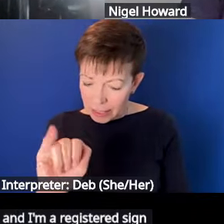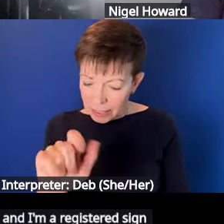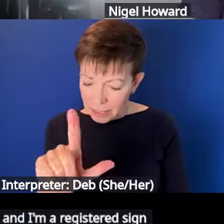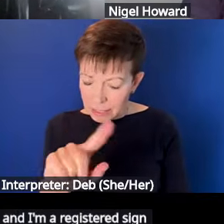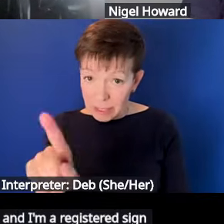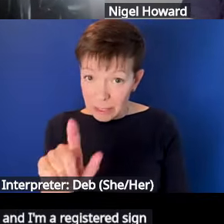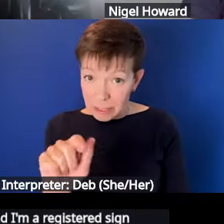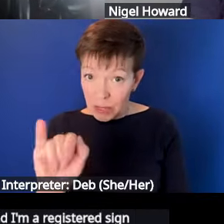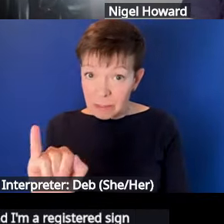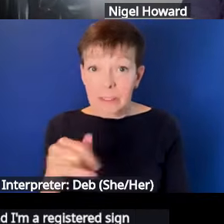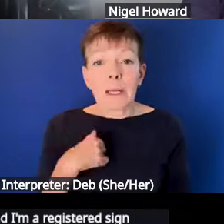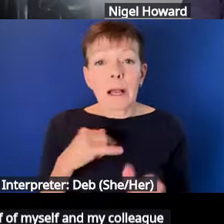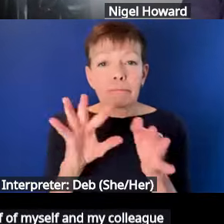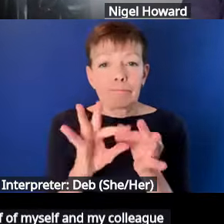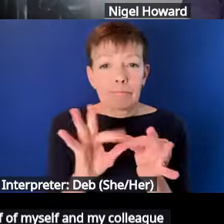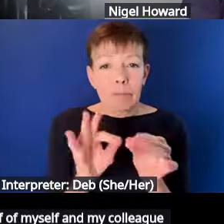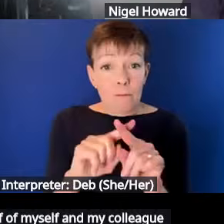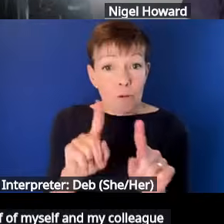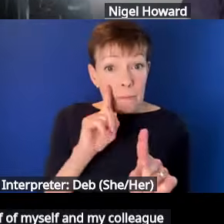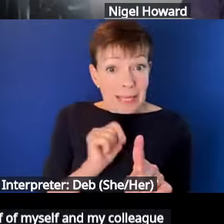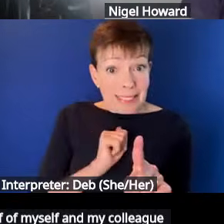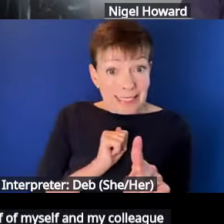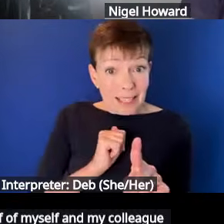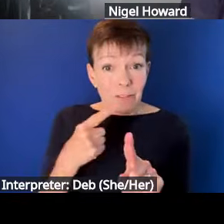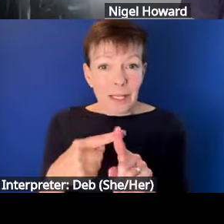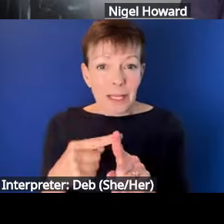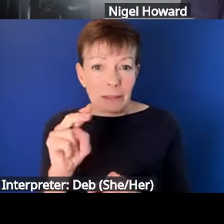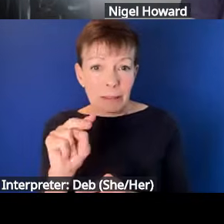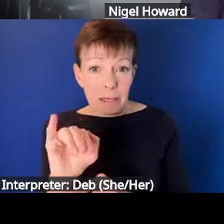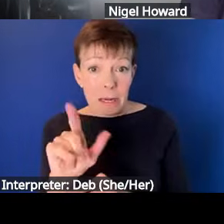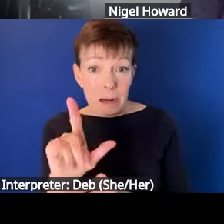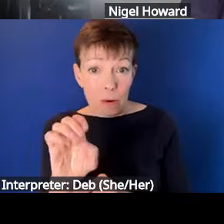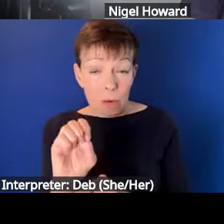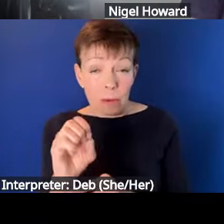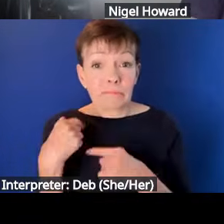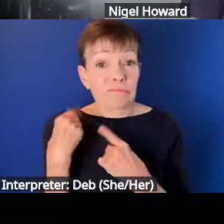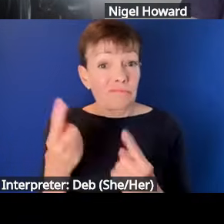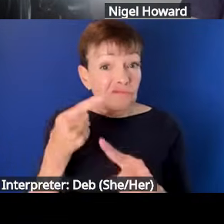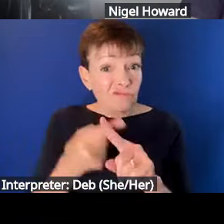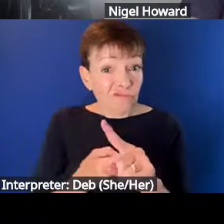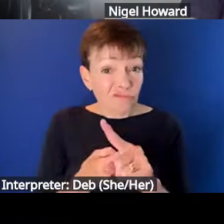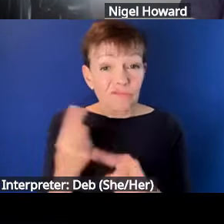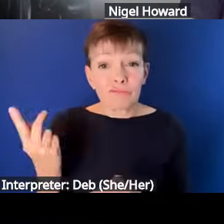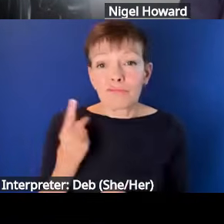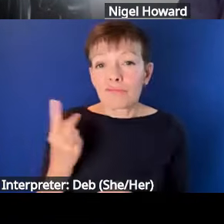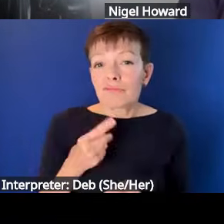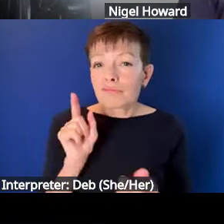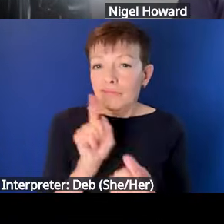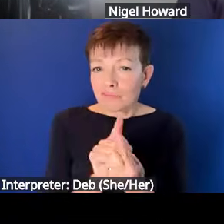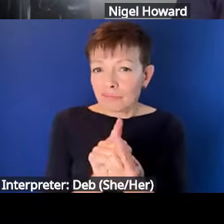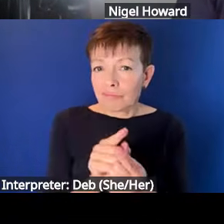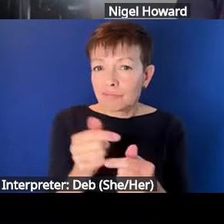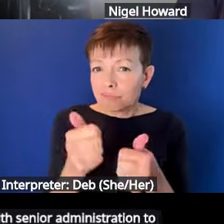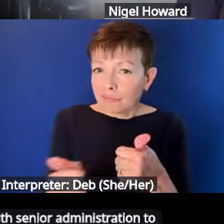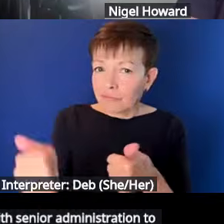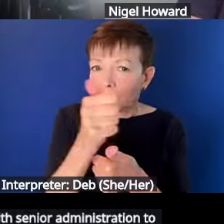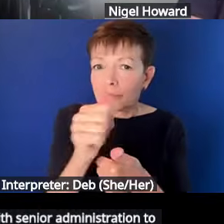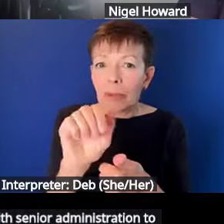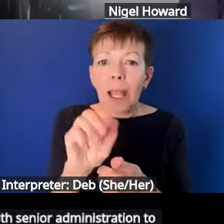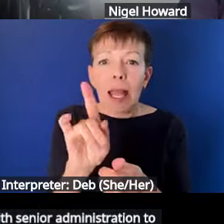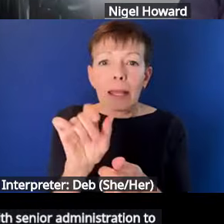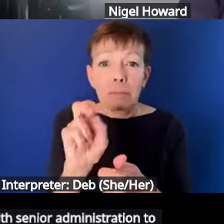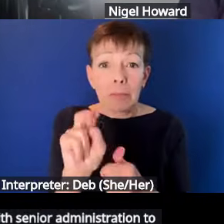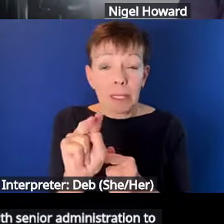colleague Nicole. Over the past month, Nicole and I have met with senior administration to advocate for a sustainable system